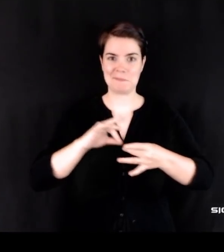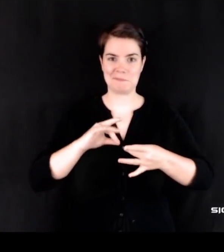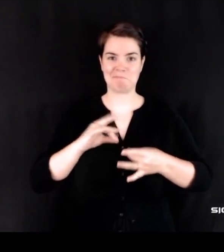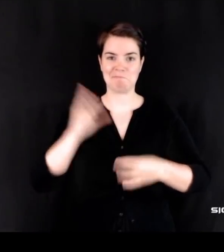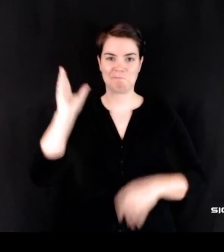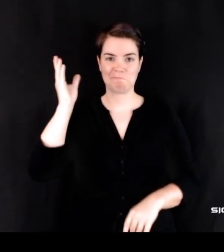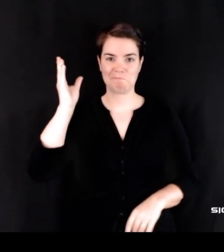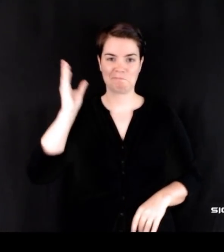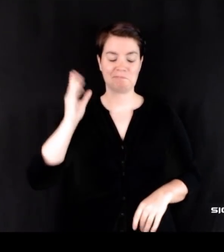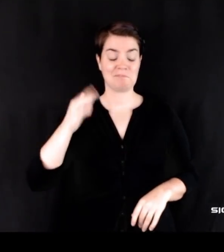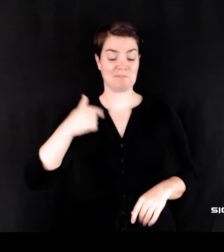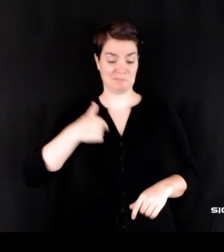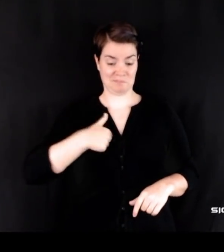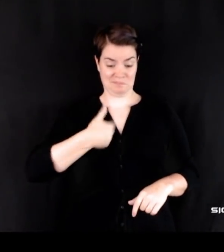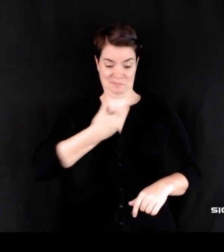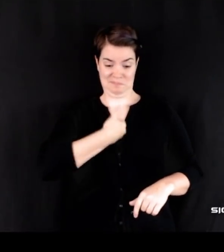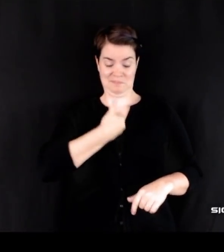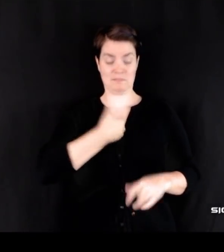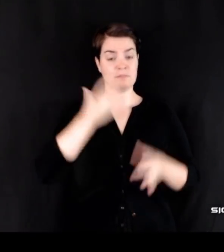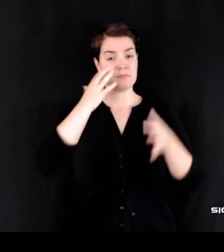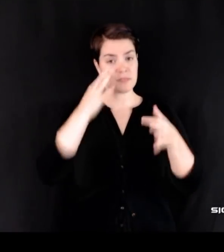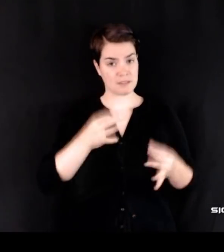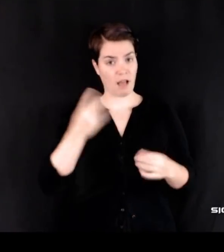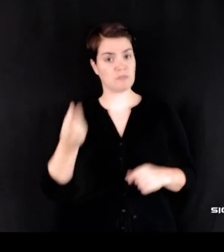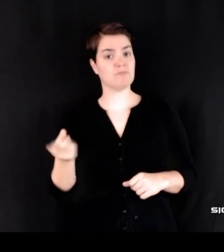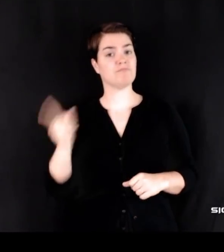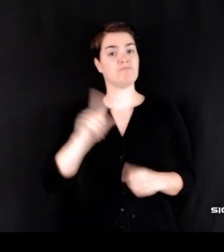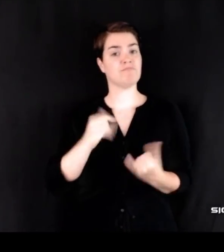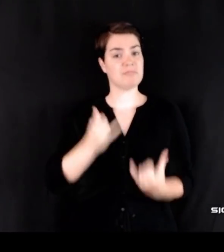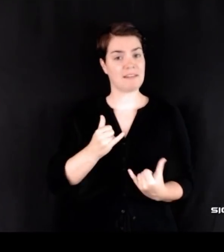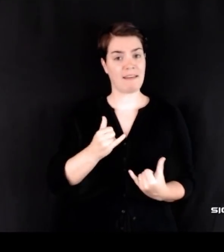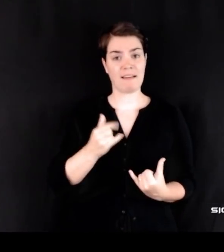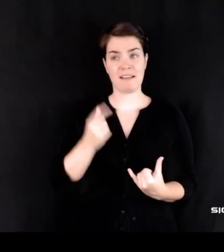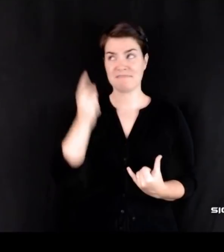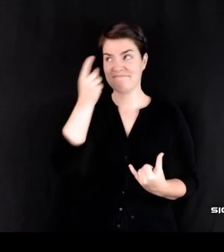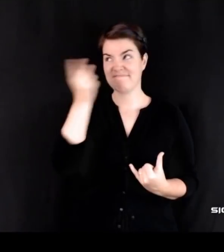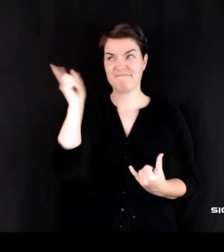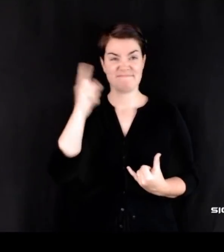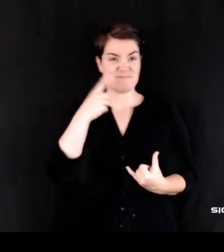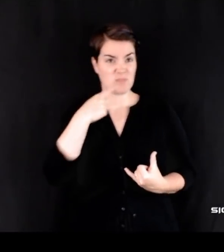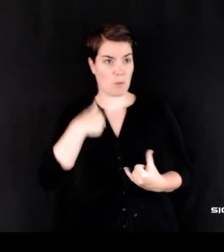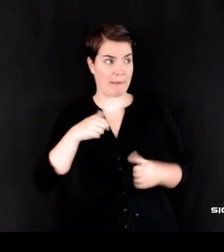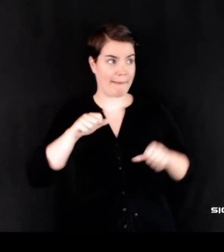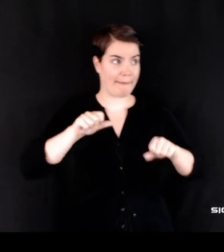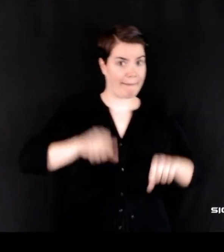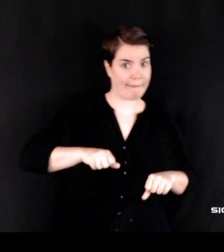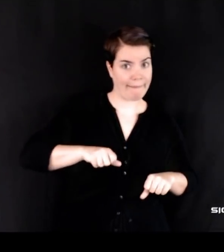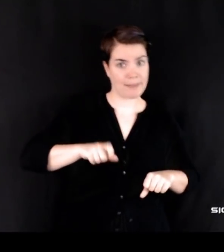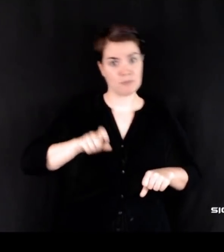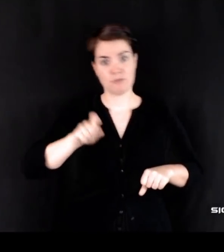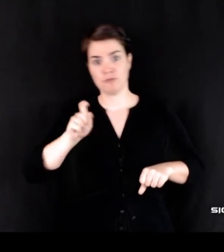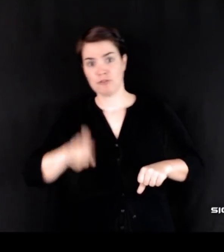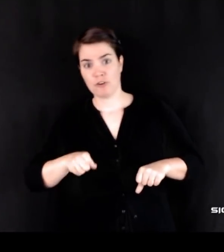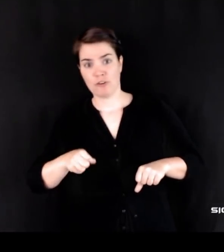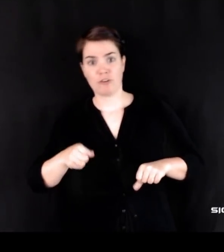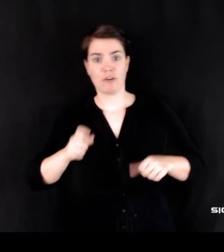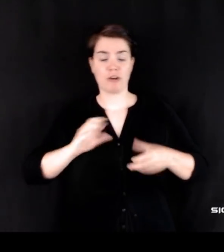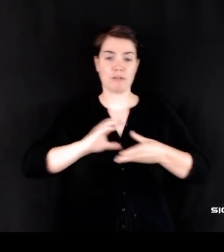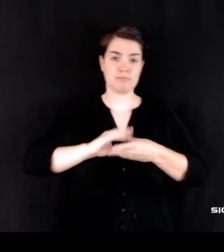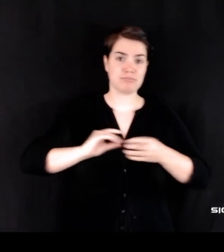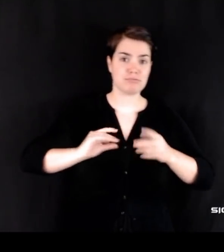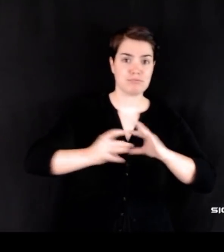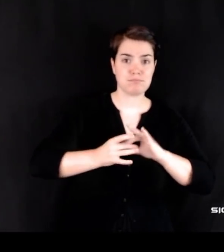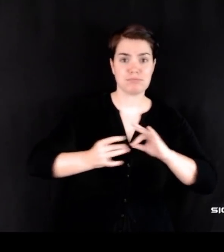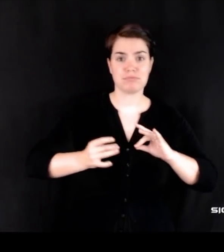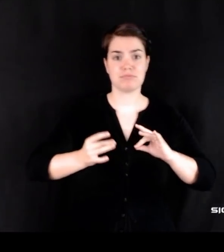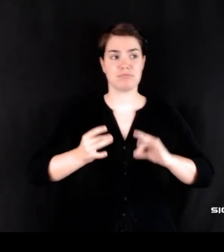I am making that decision myself. No one has told me whether I can or should testify or speak further about this